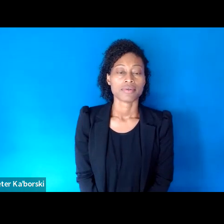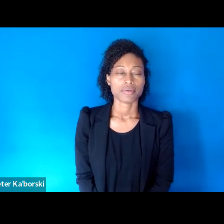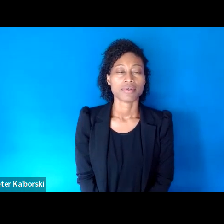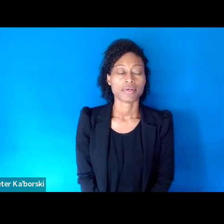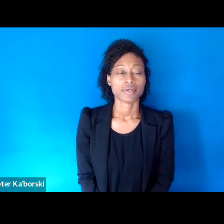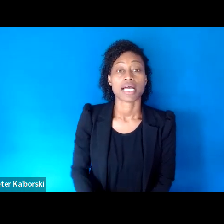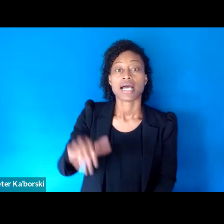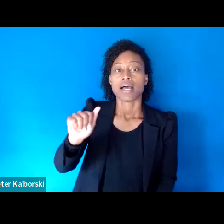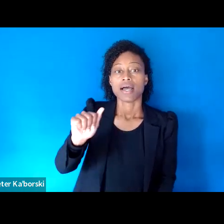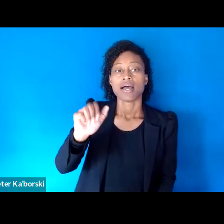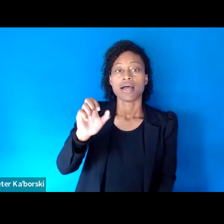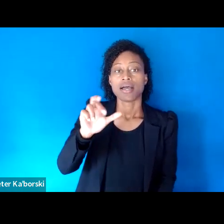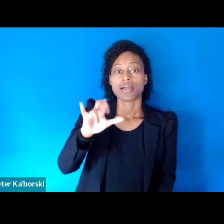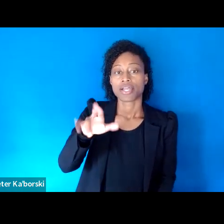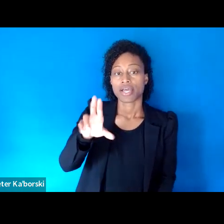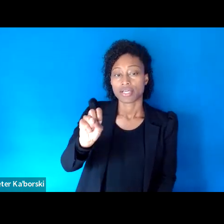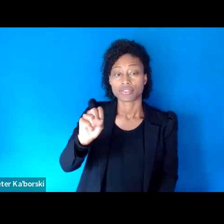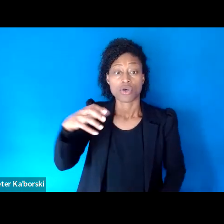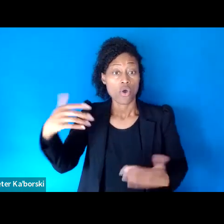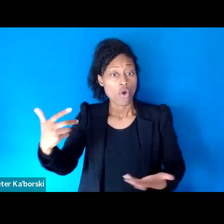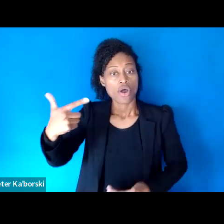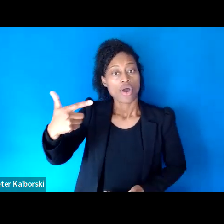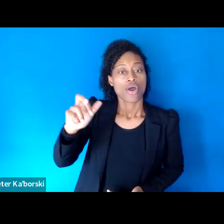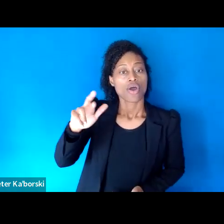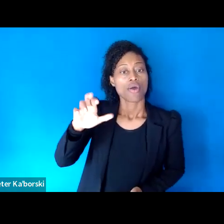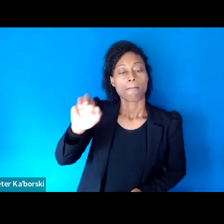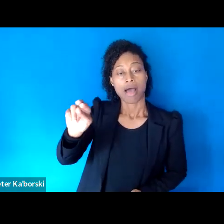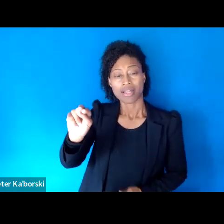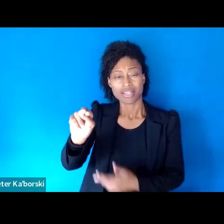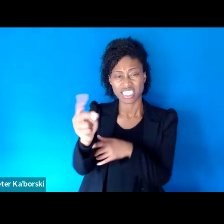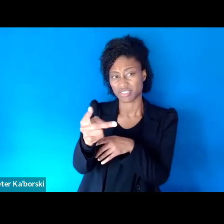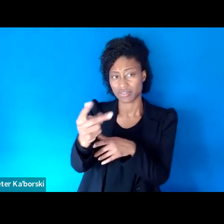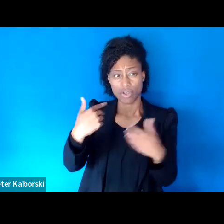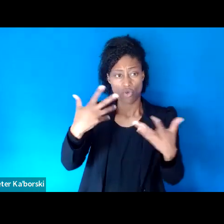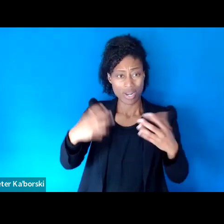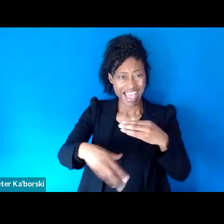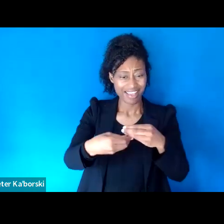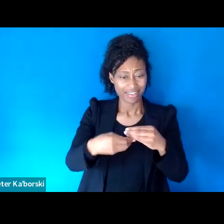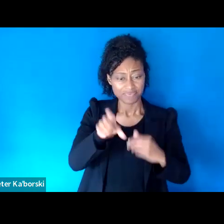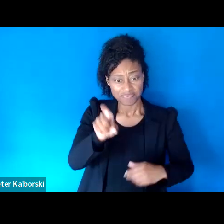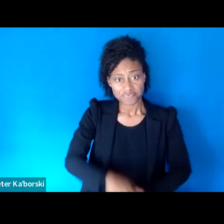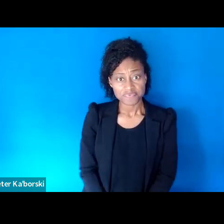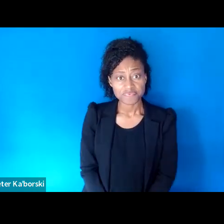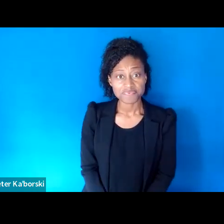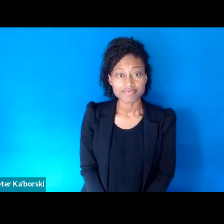Arius or Herman, would you have anything that you'd like to add to that question?